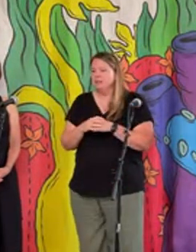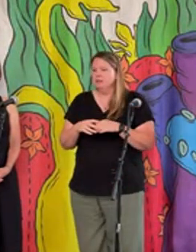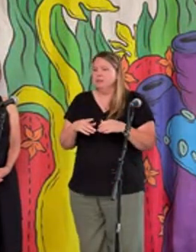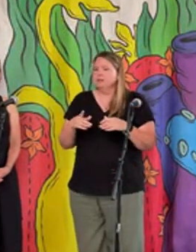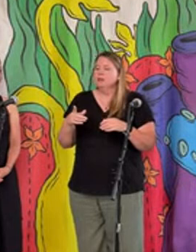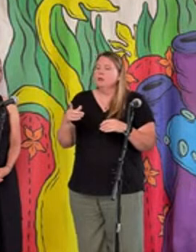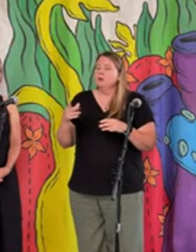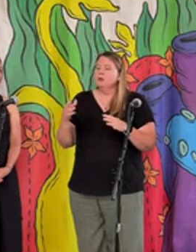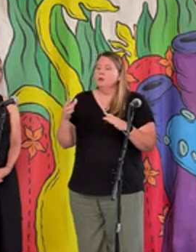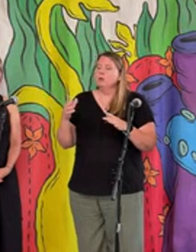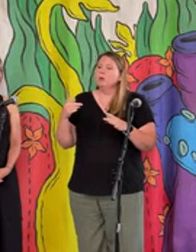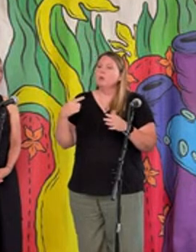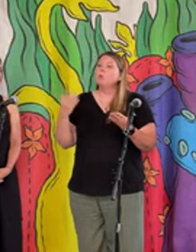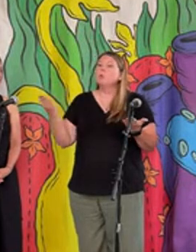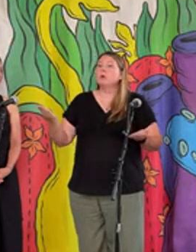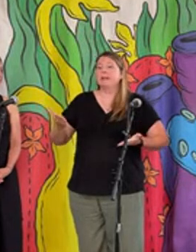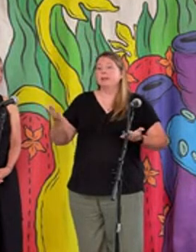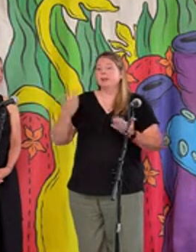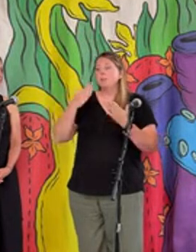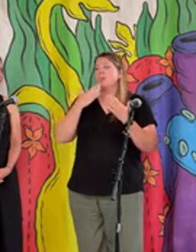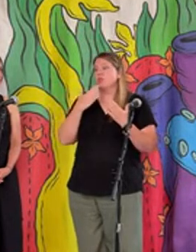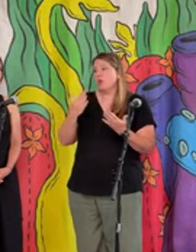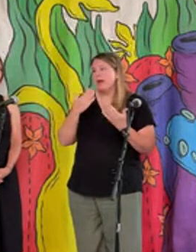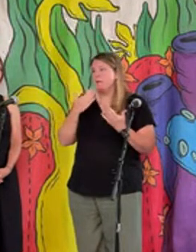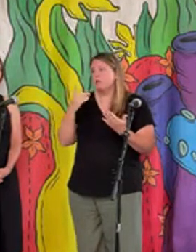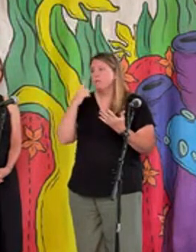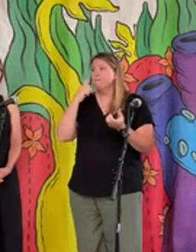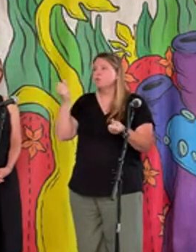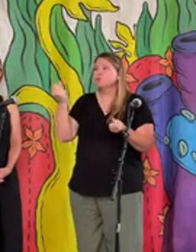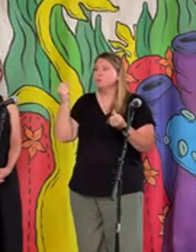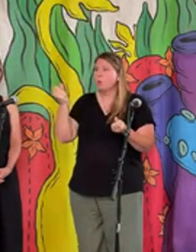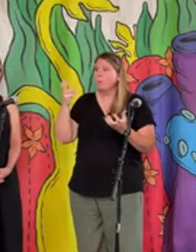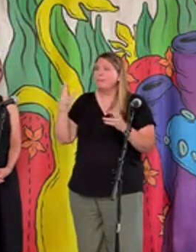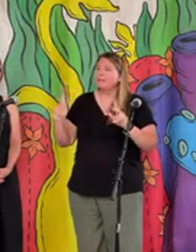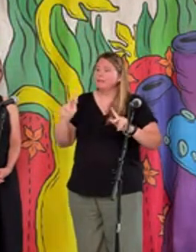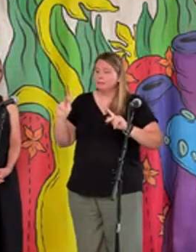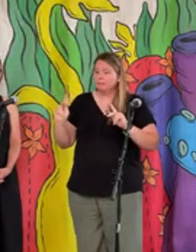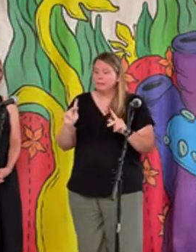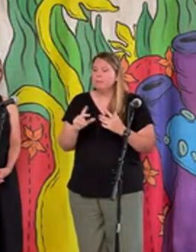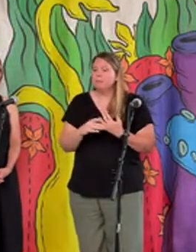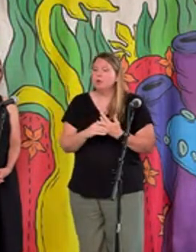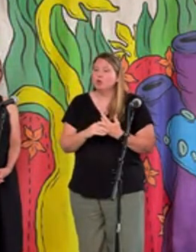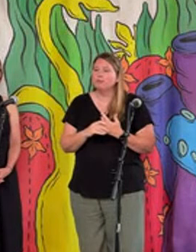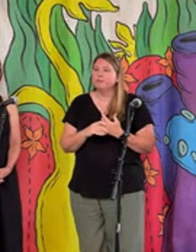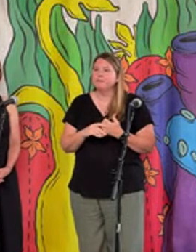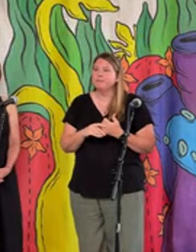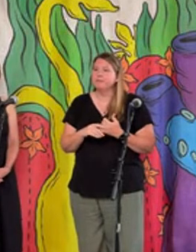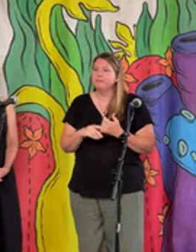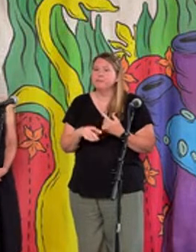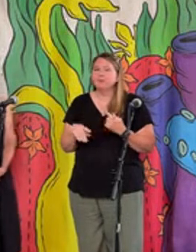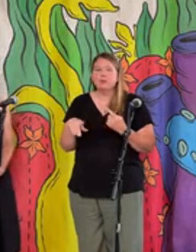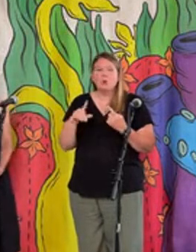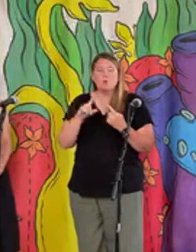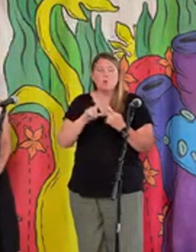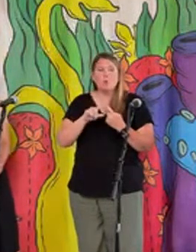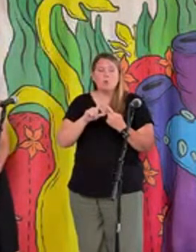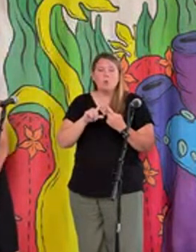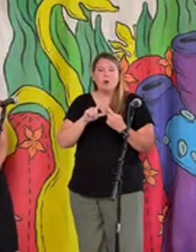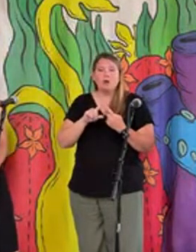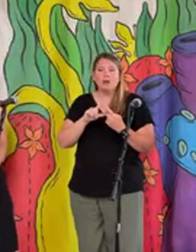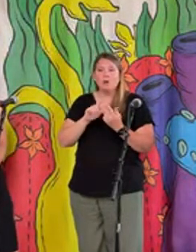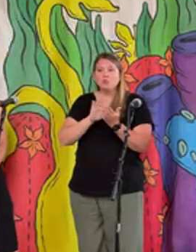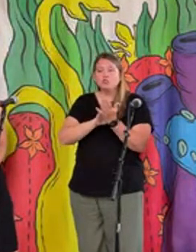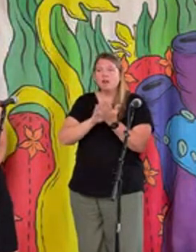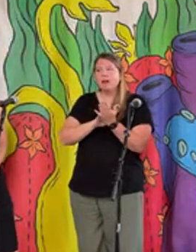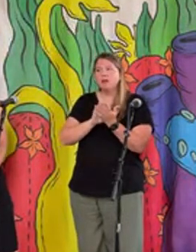We're here with gratitude to so many people. One, I want to give out a shout out to our Athens Clark